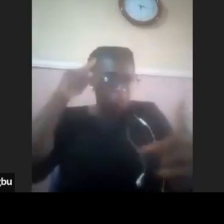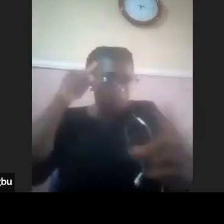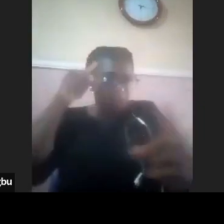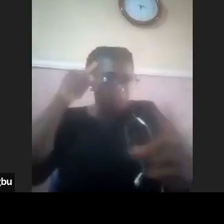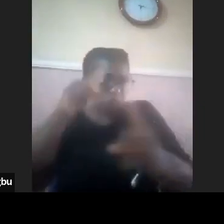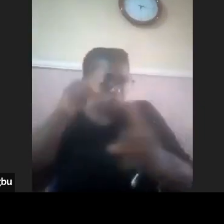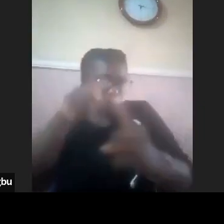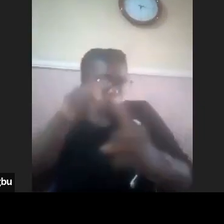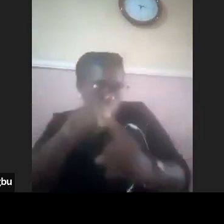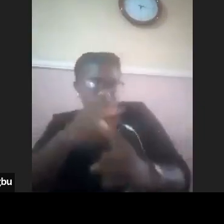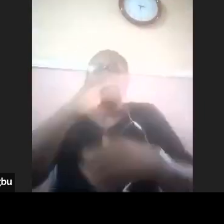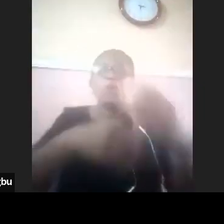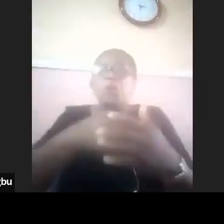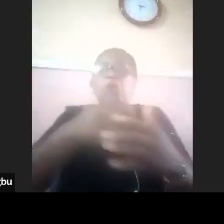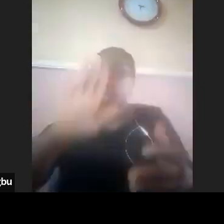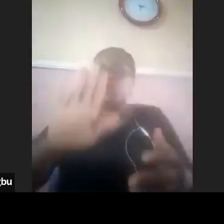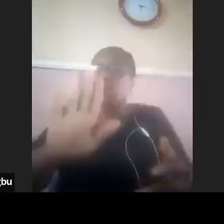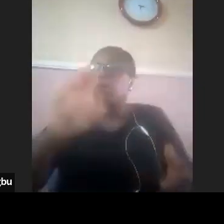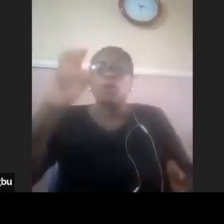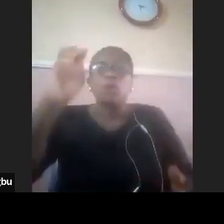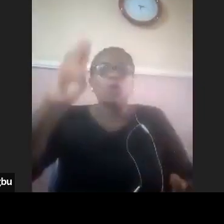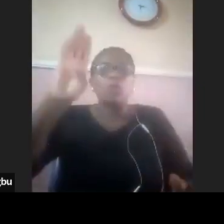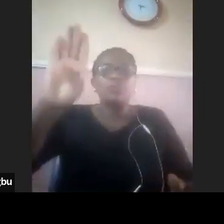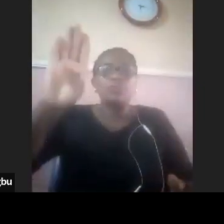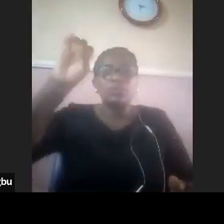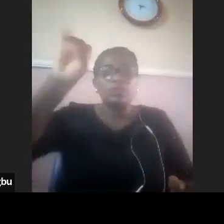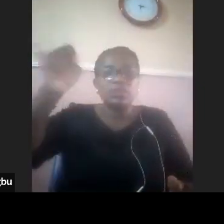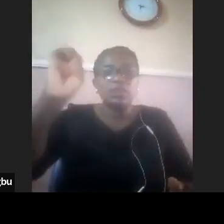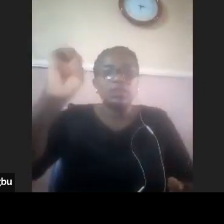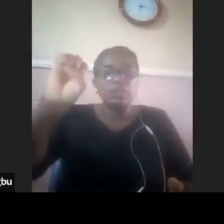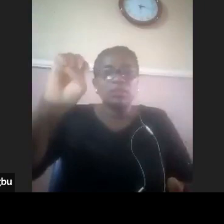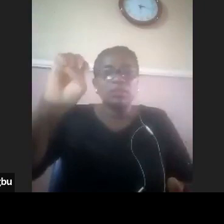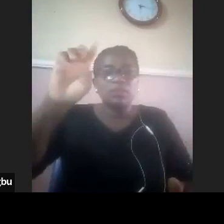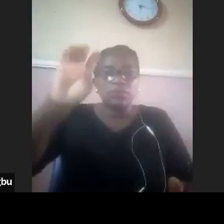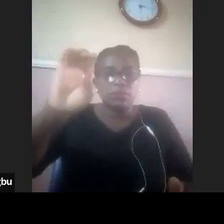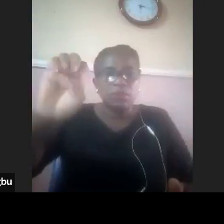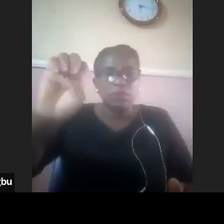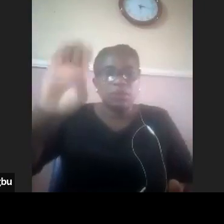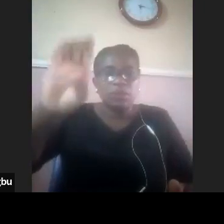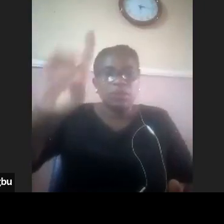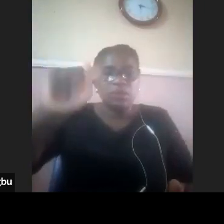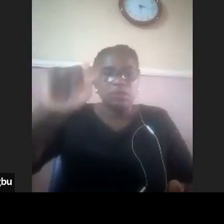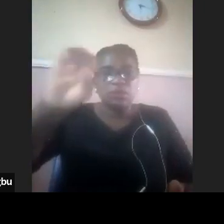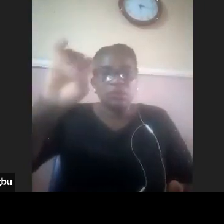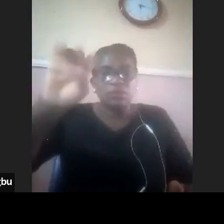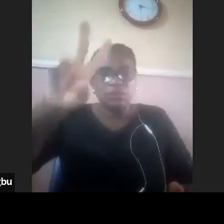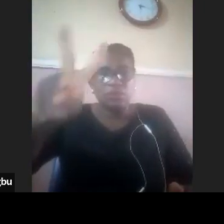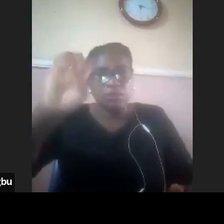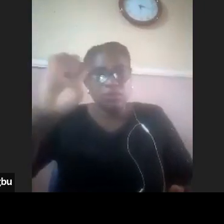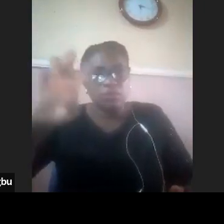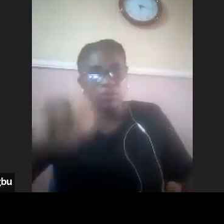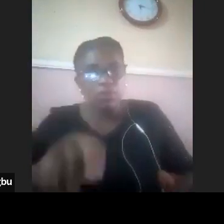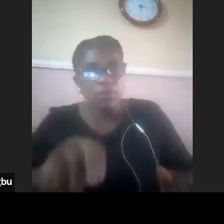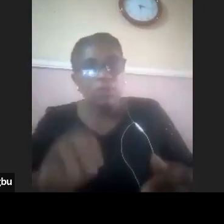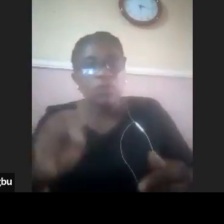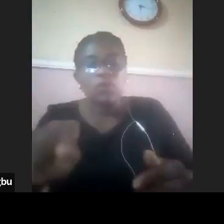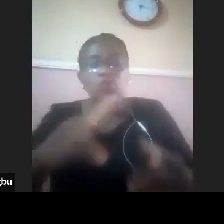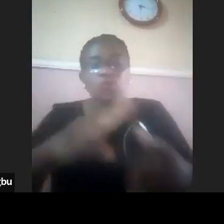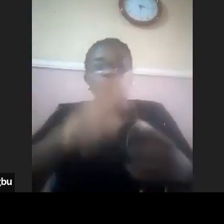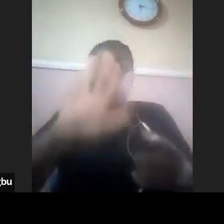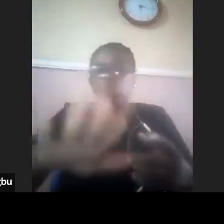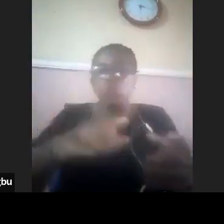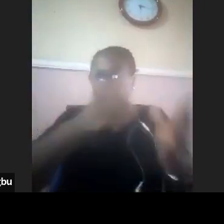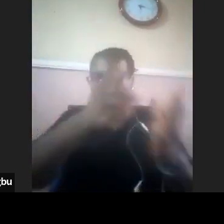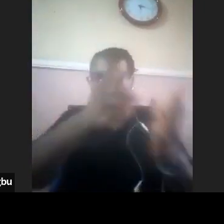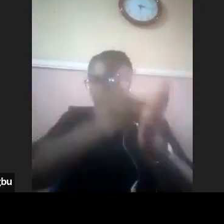aspirations to your program. So it's that part of the essay